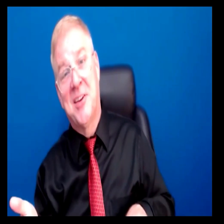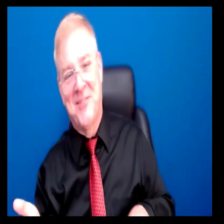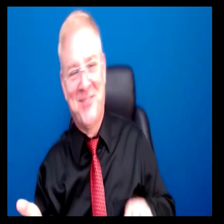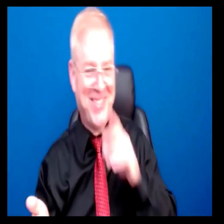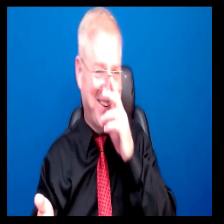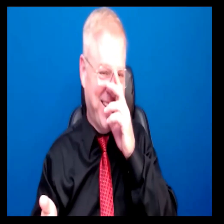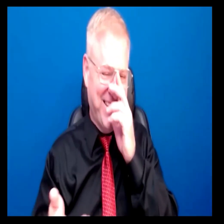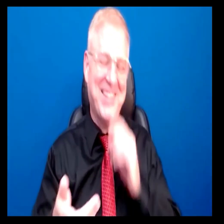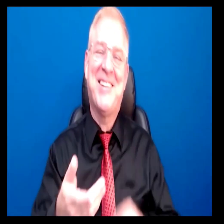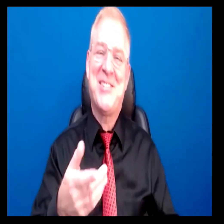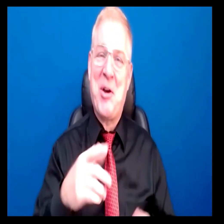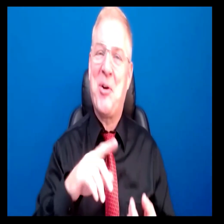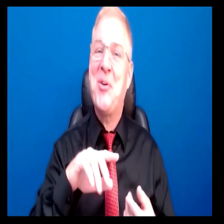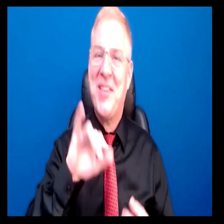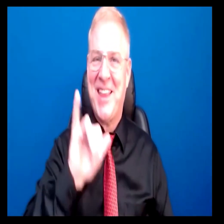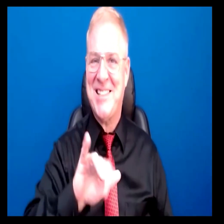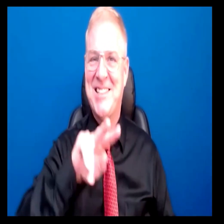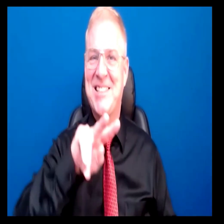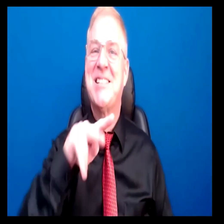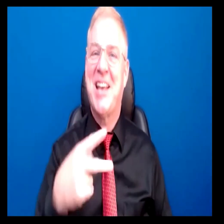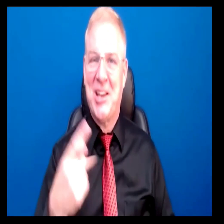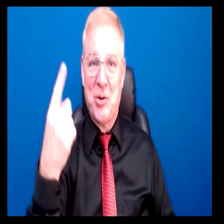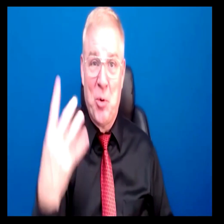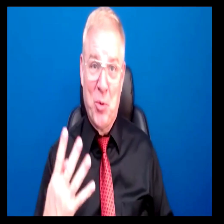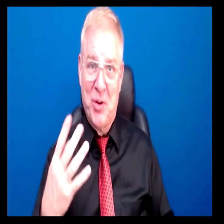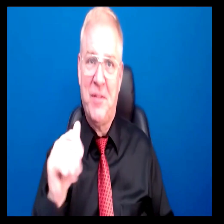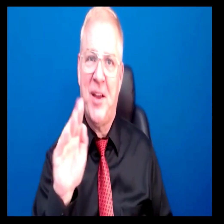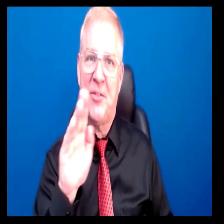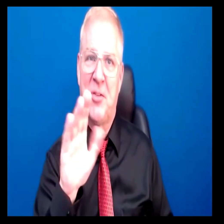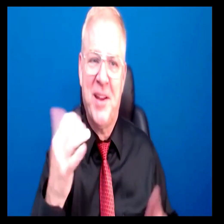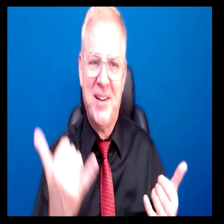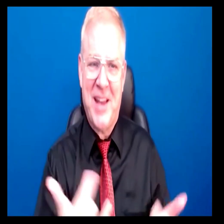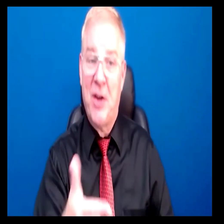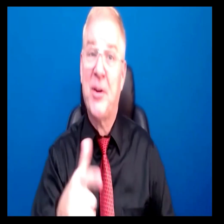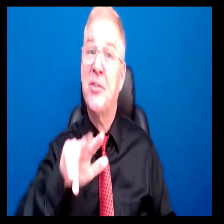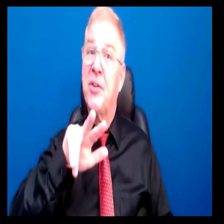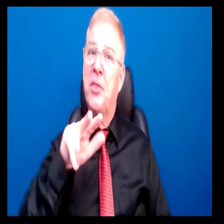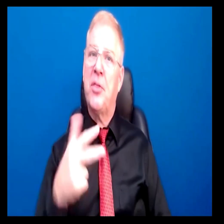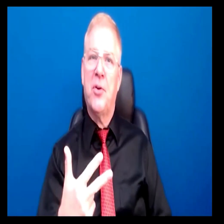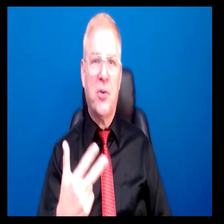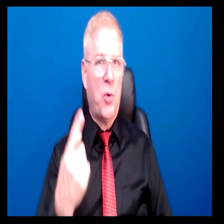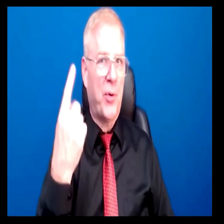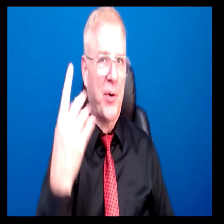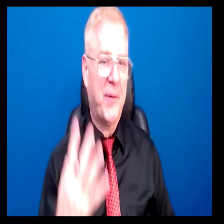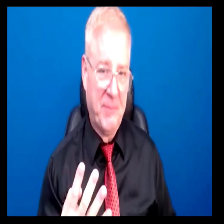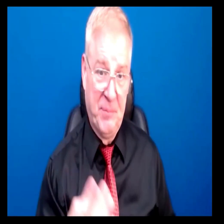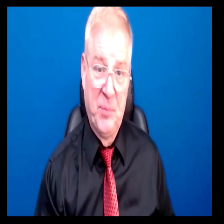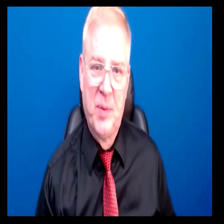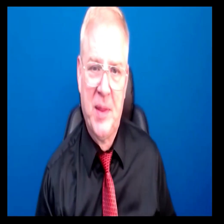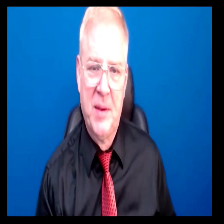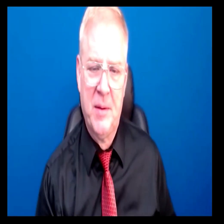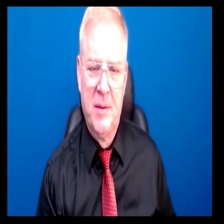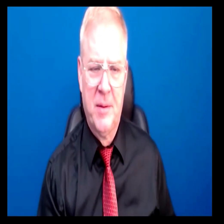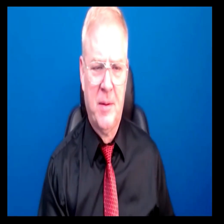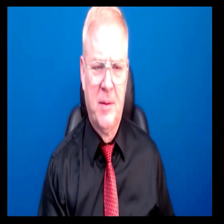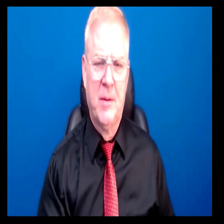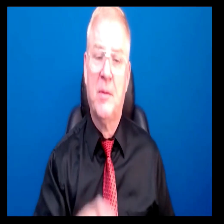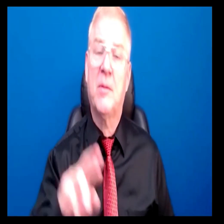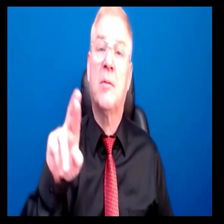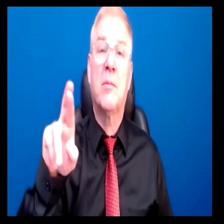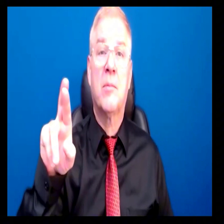Died. So that's the second quarter of the alphabet. Now here's the third quarter.